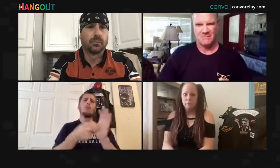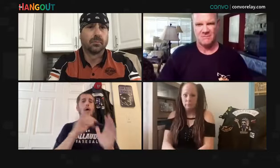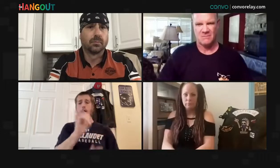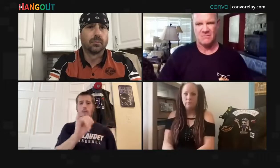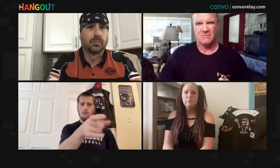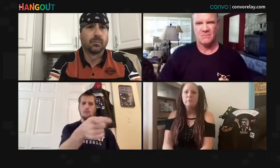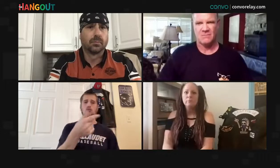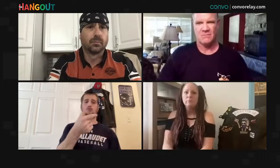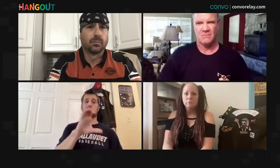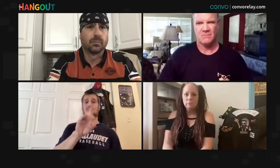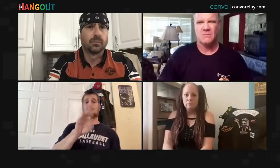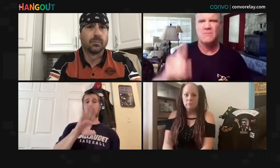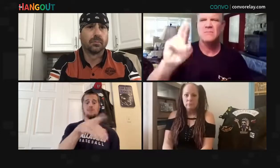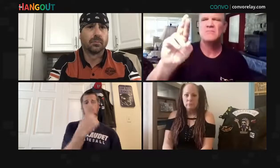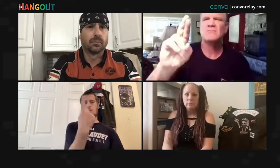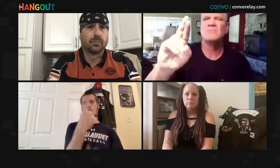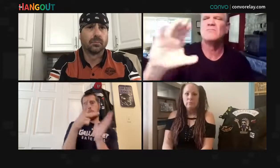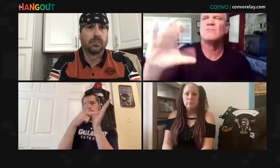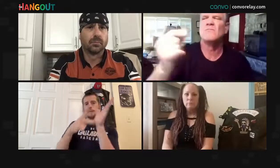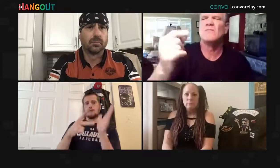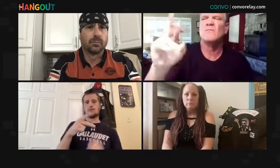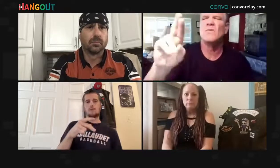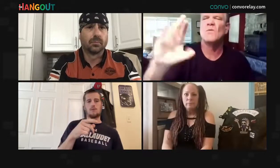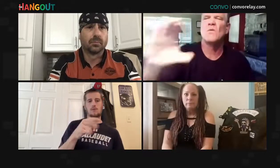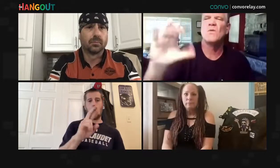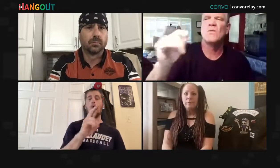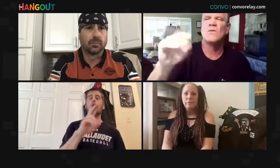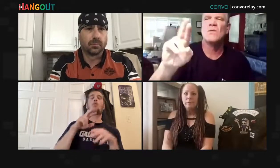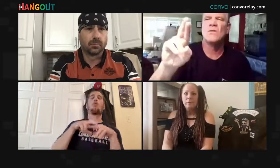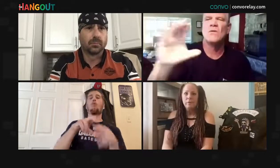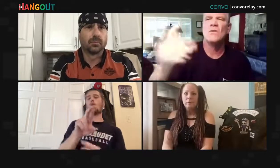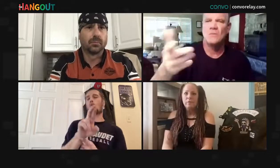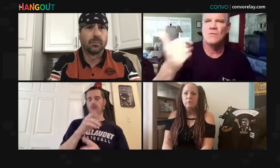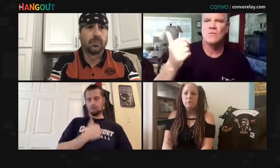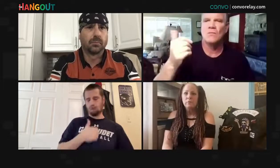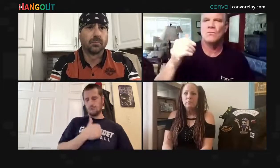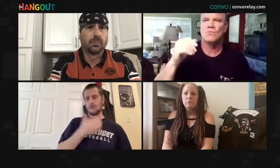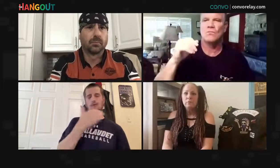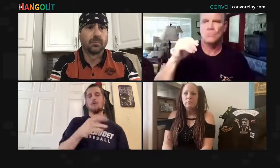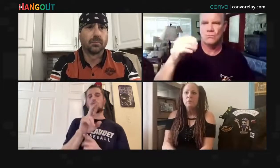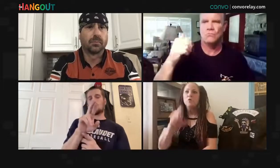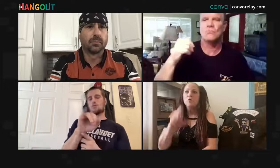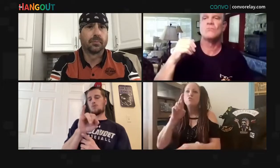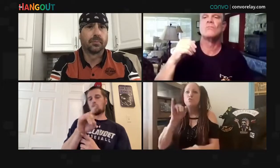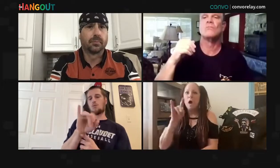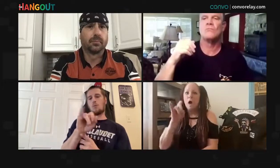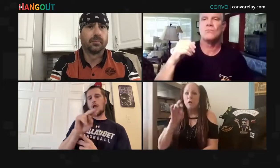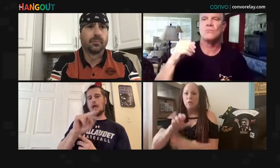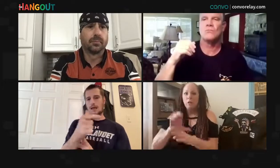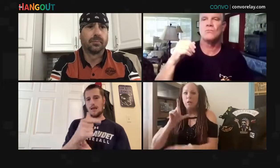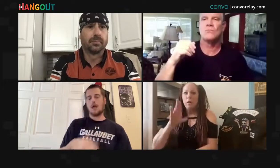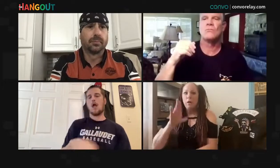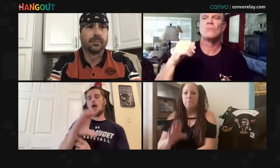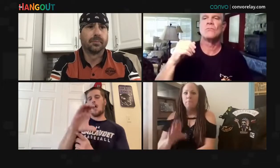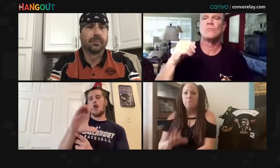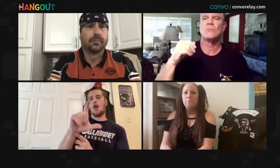separate. RC has RC What has is its own thing as RC? well. Oh, sorry about that. Yeah, it's